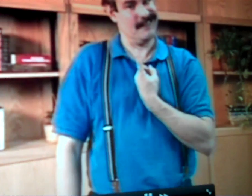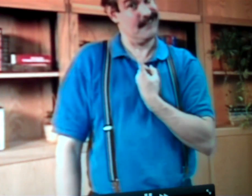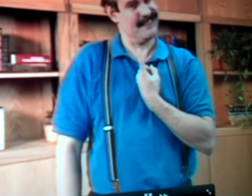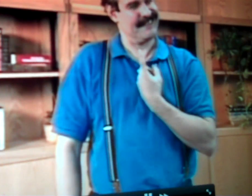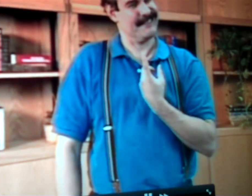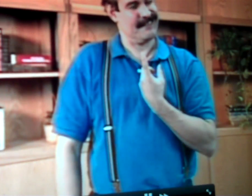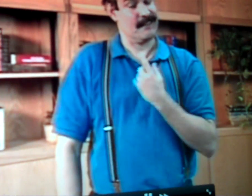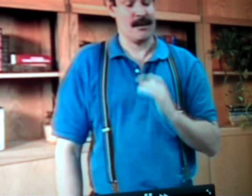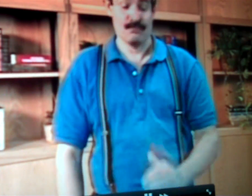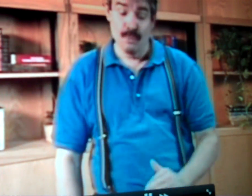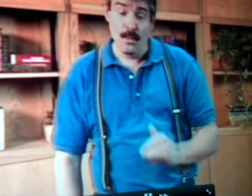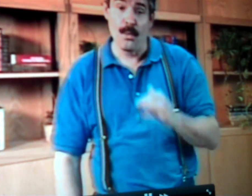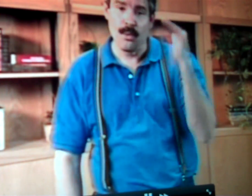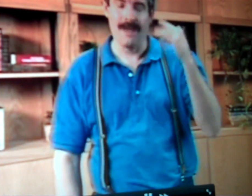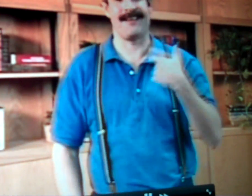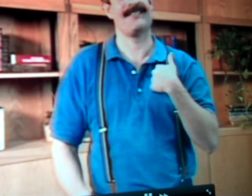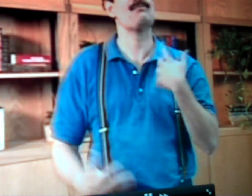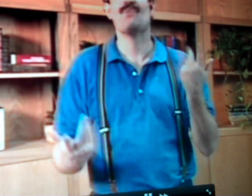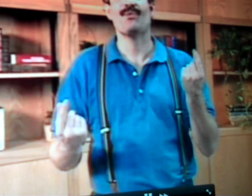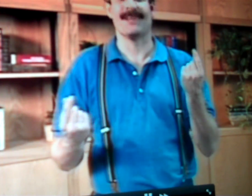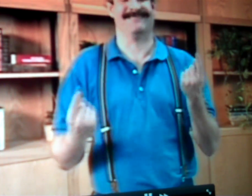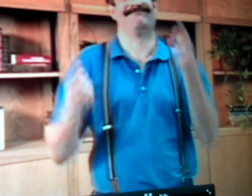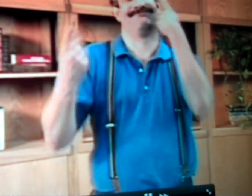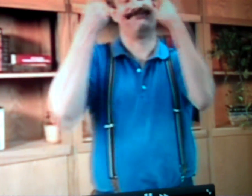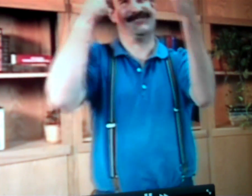I didn't have any brothers and sisters, so I grew up as an only child.